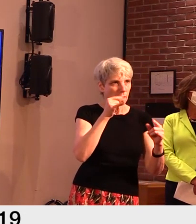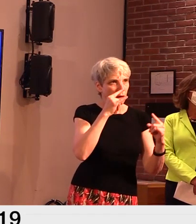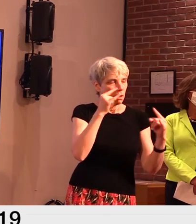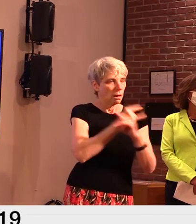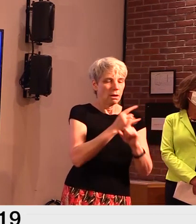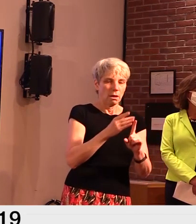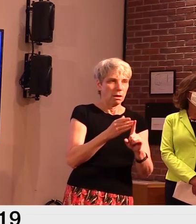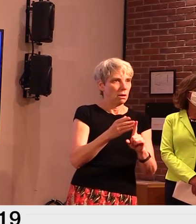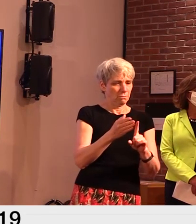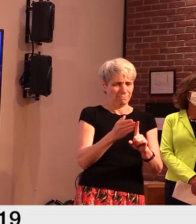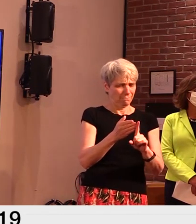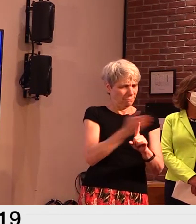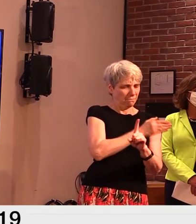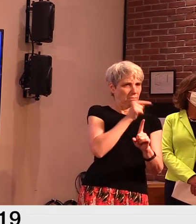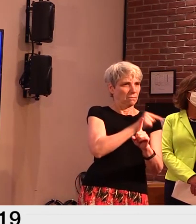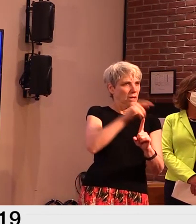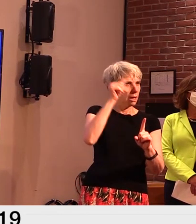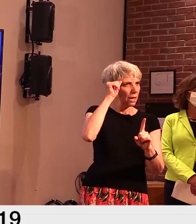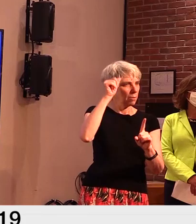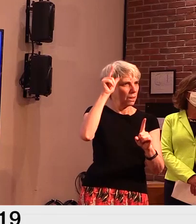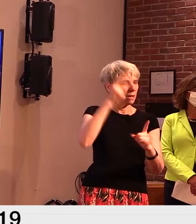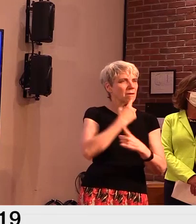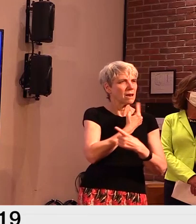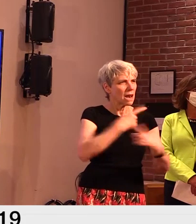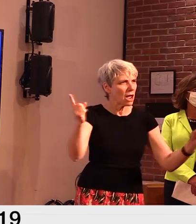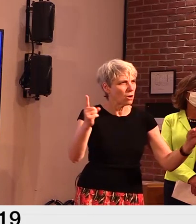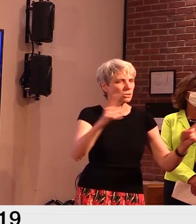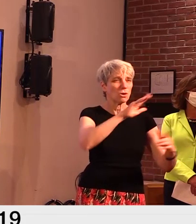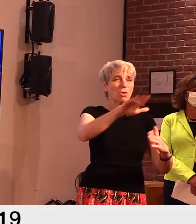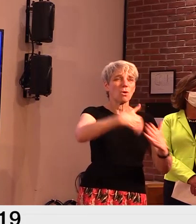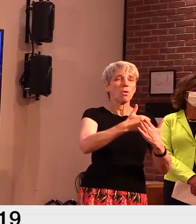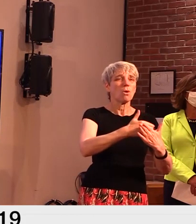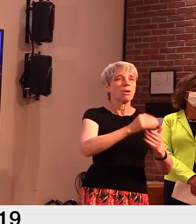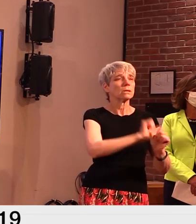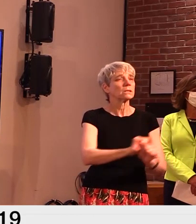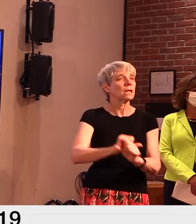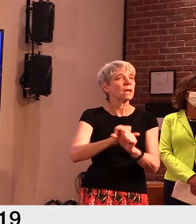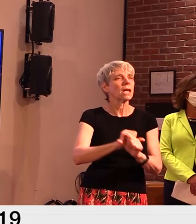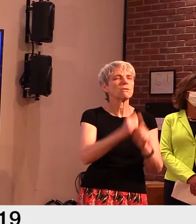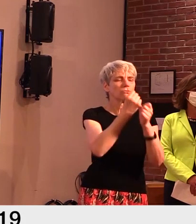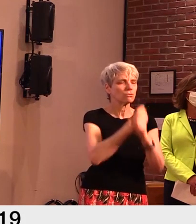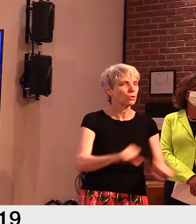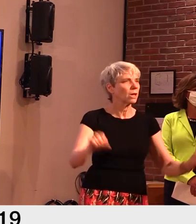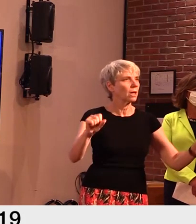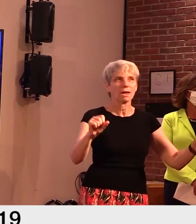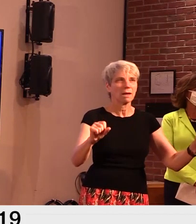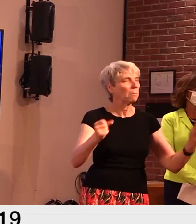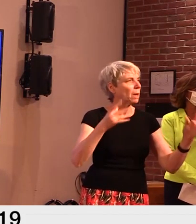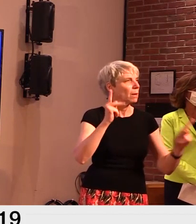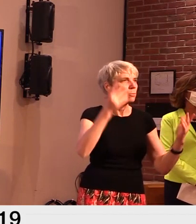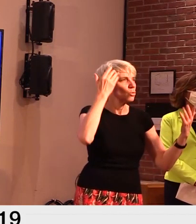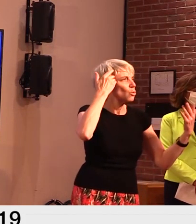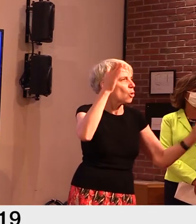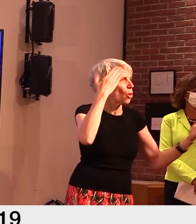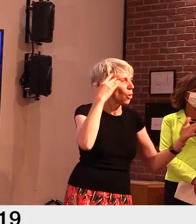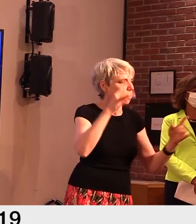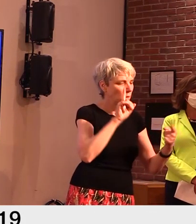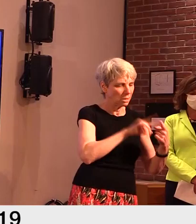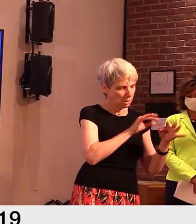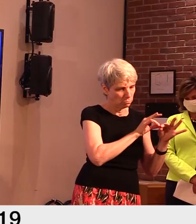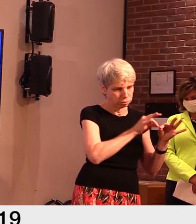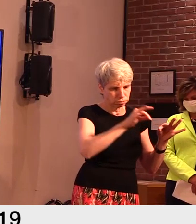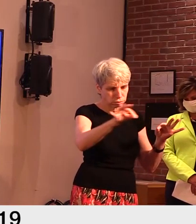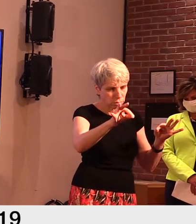Here's what you should know about the historic event and celebration. The June 19th